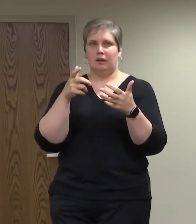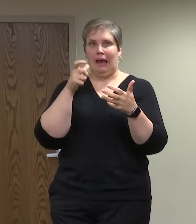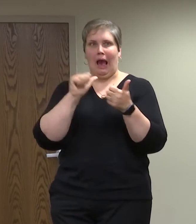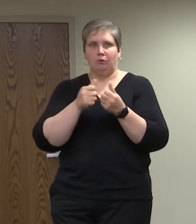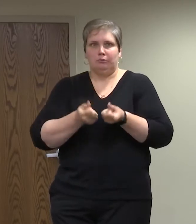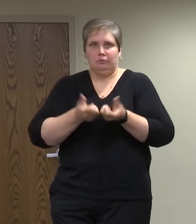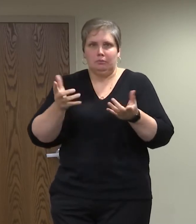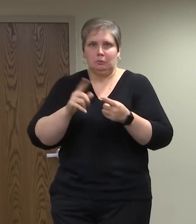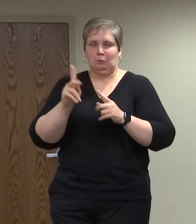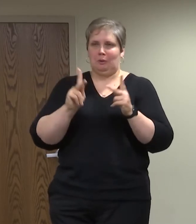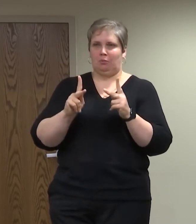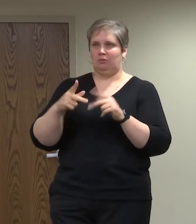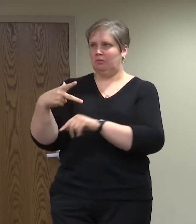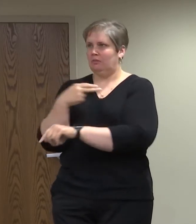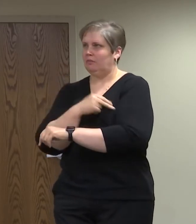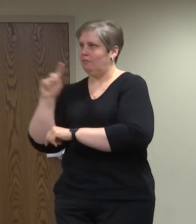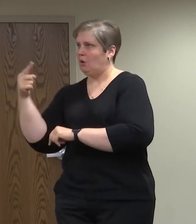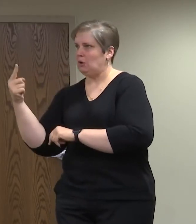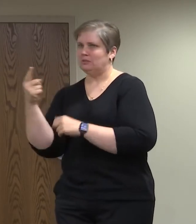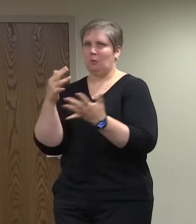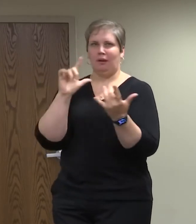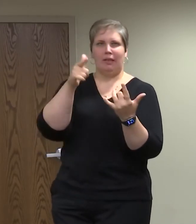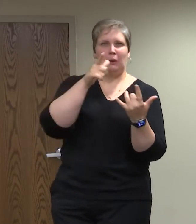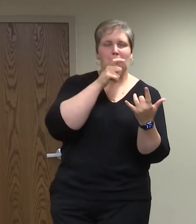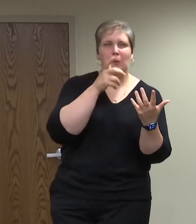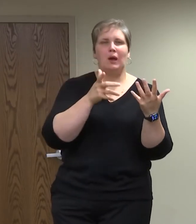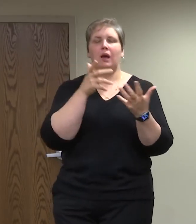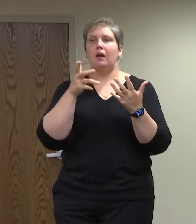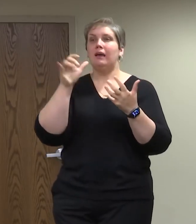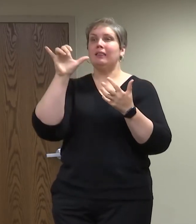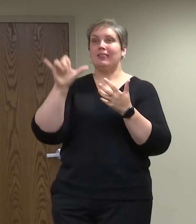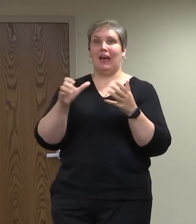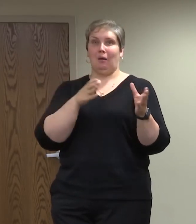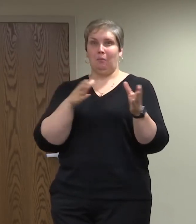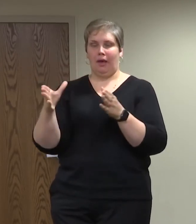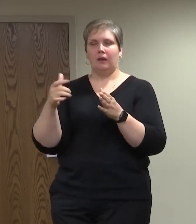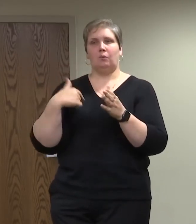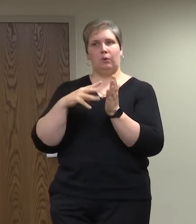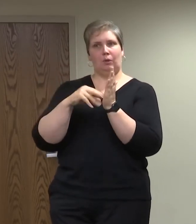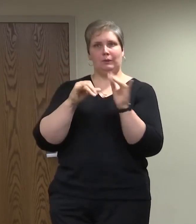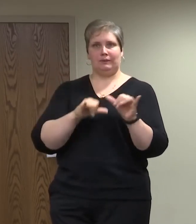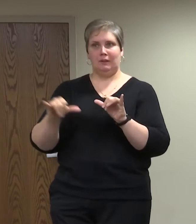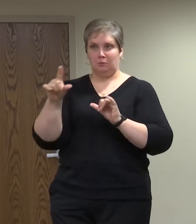priority populations. And our goal is to have that plan developed by October 31st.